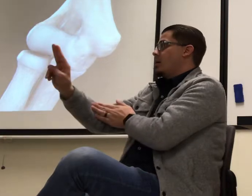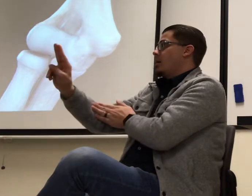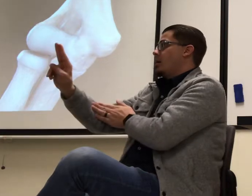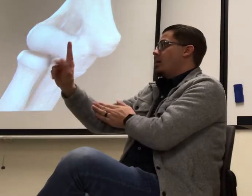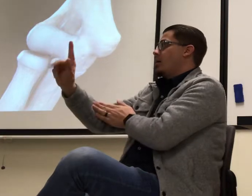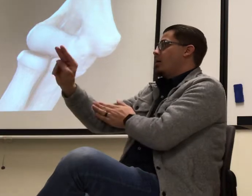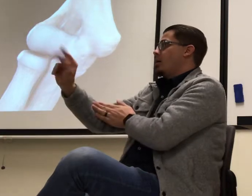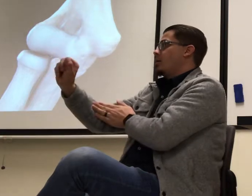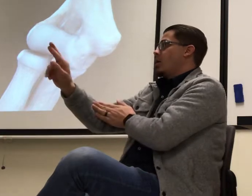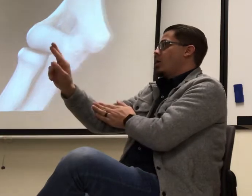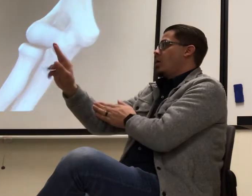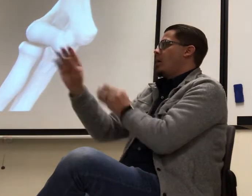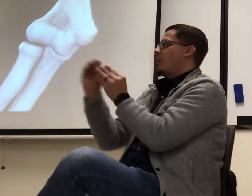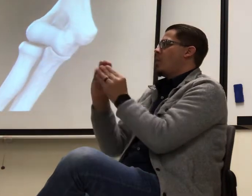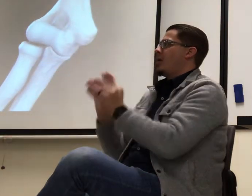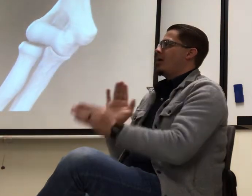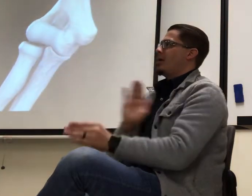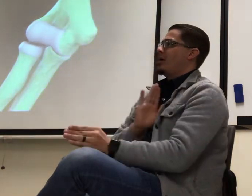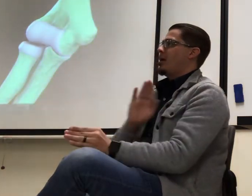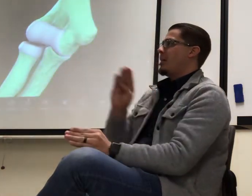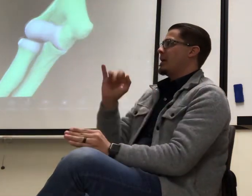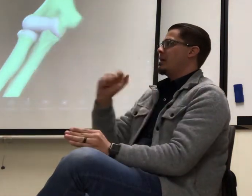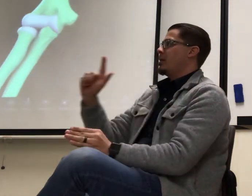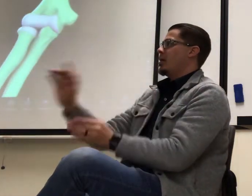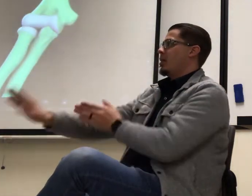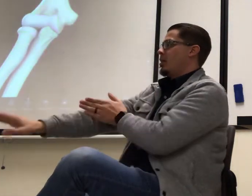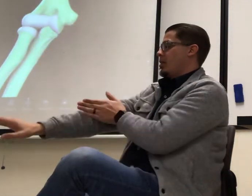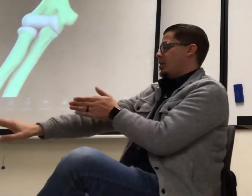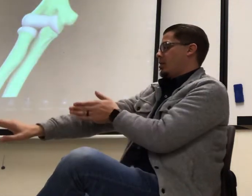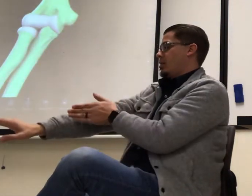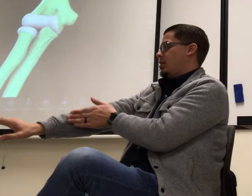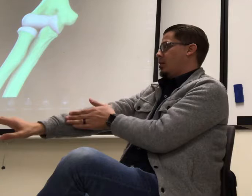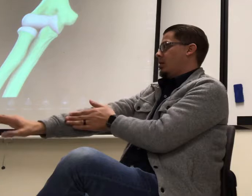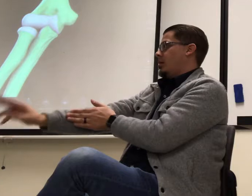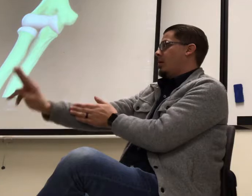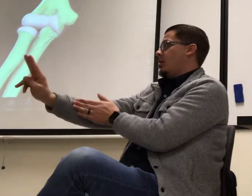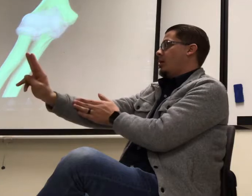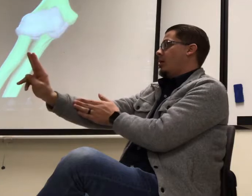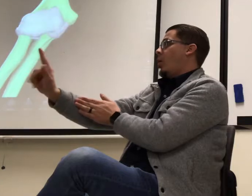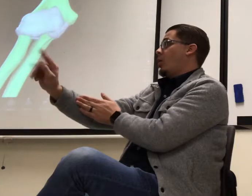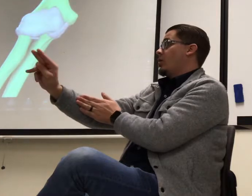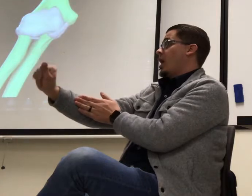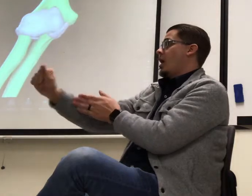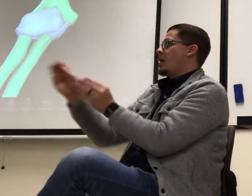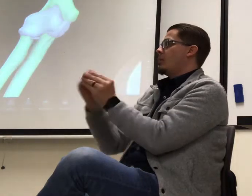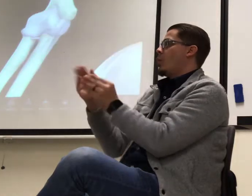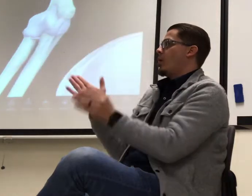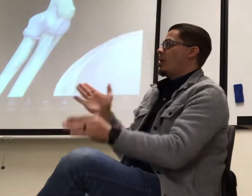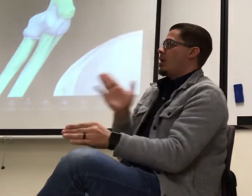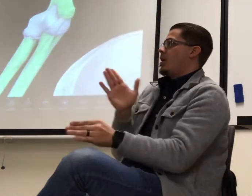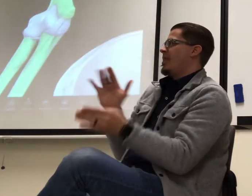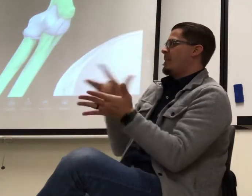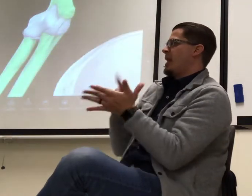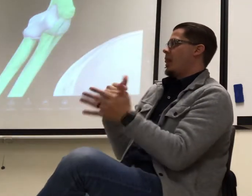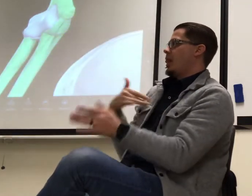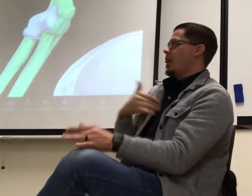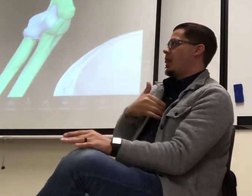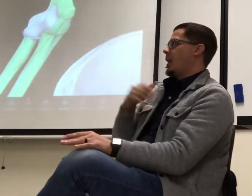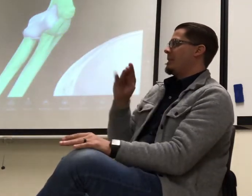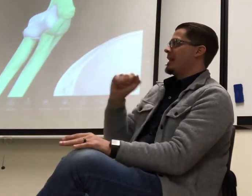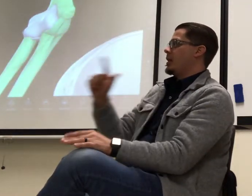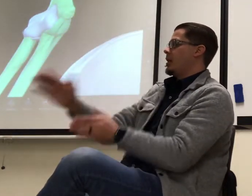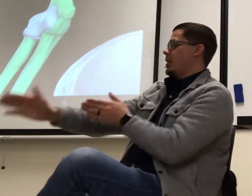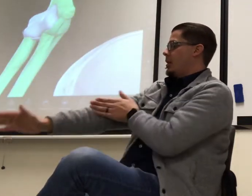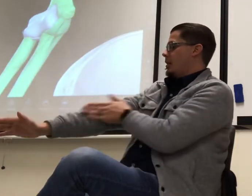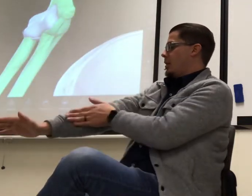aspect. Go back to the full body mode. I'll put it in the connective tissue there. That ligament right